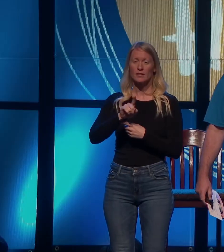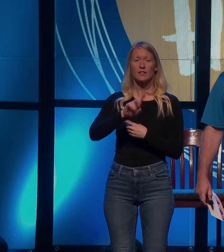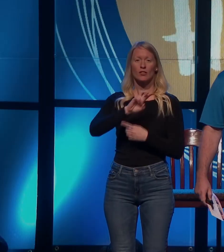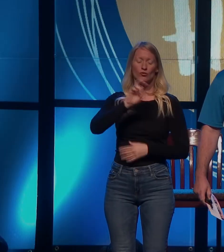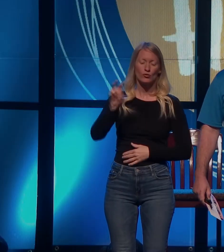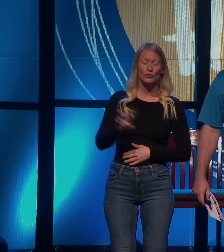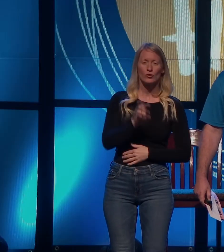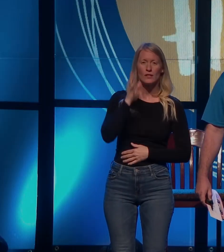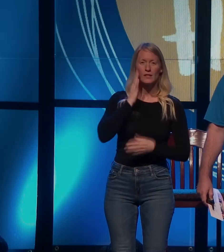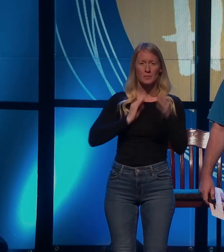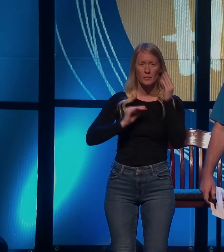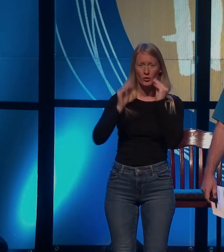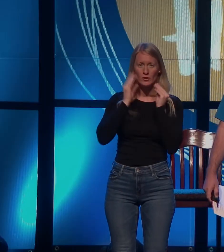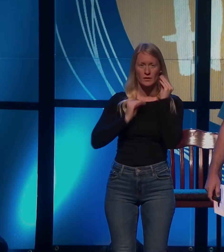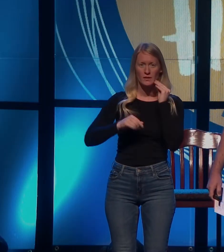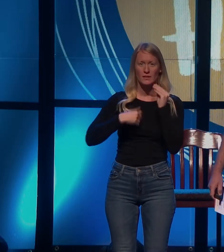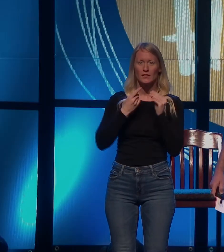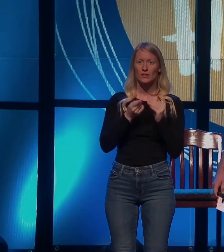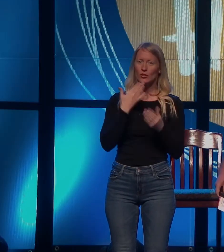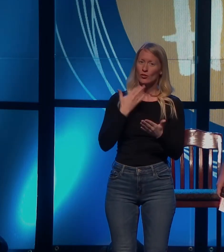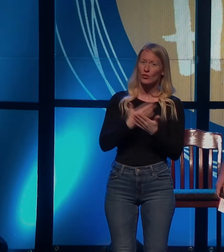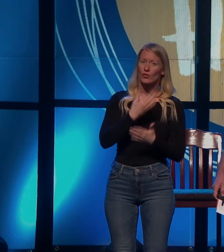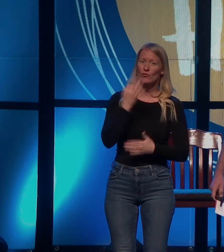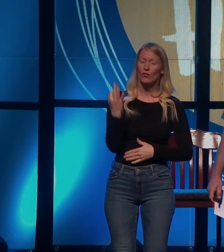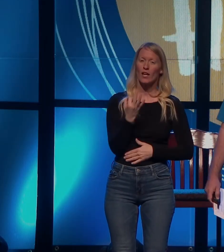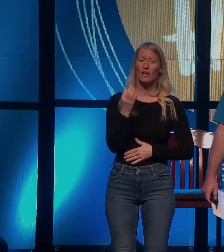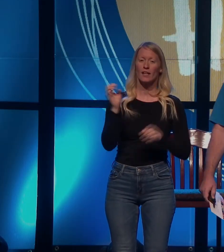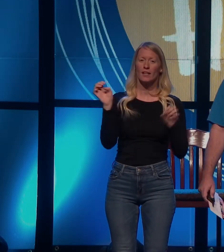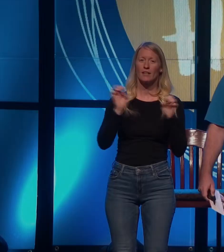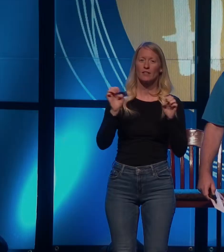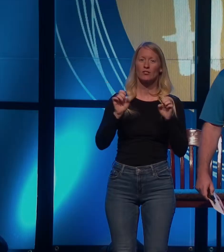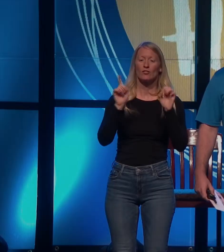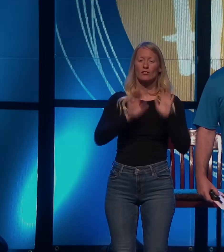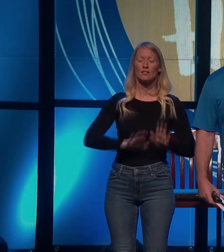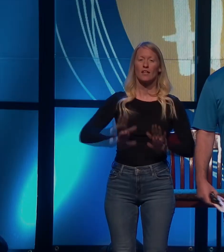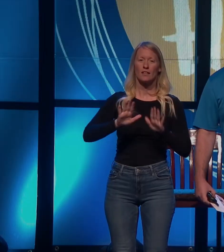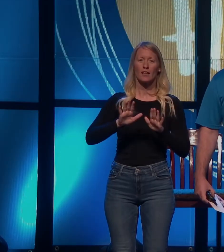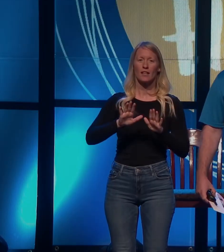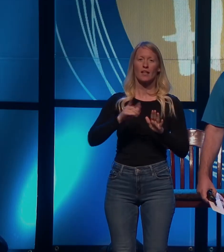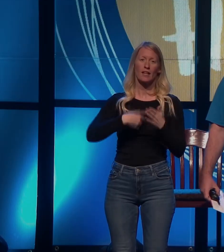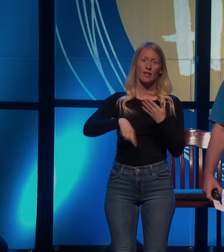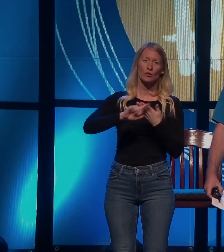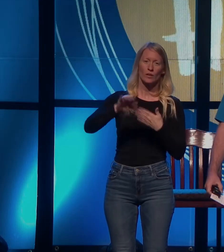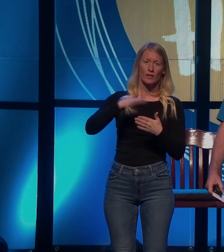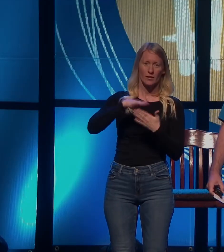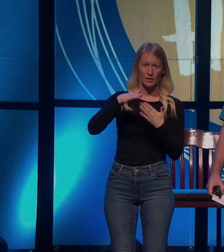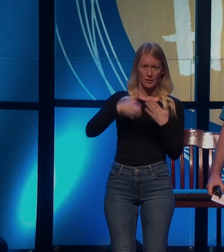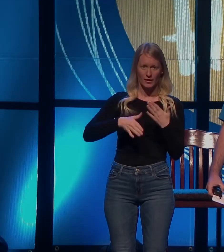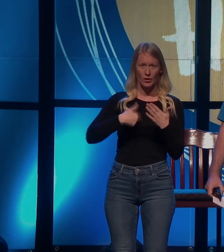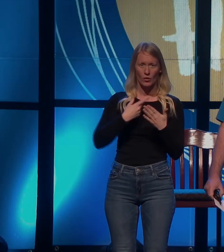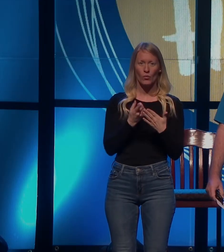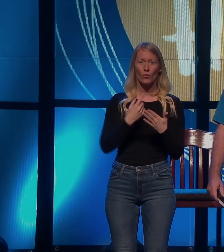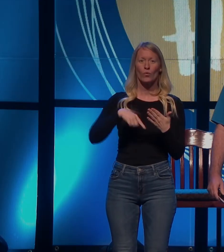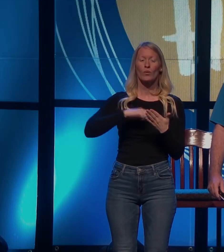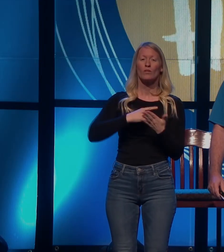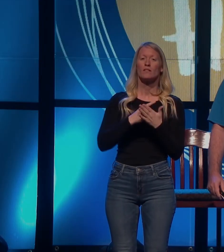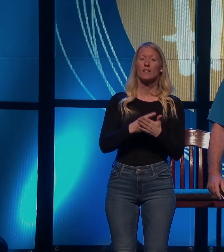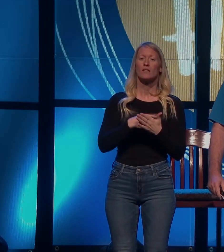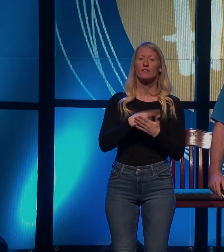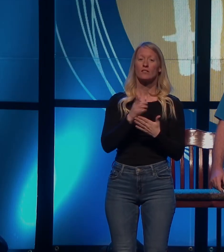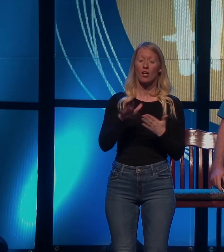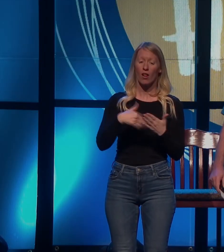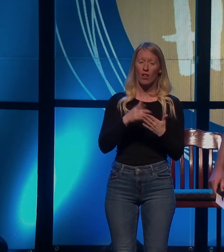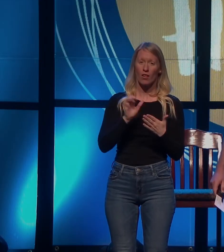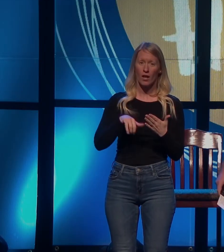the Good Friday experience and Easter Sunday next weekend. We'll talk a little bit more about all of that here in a minute,